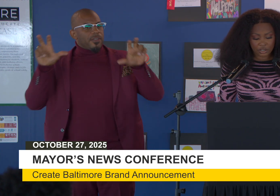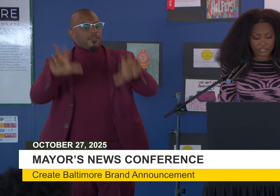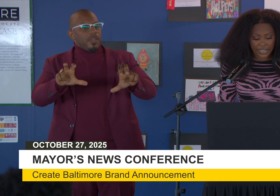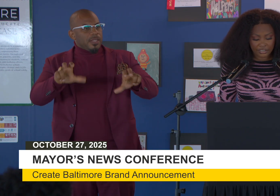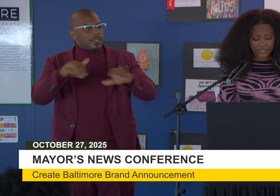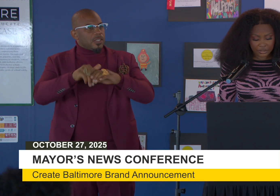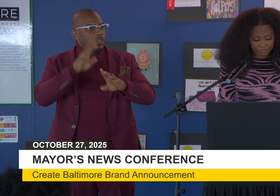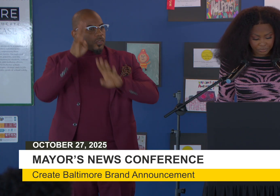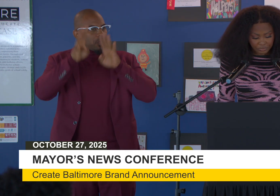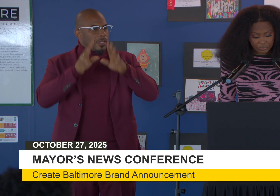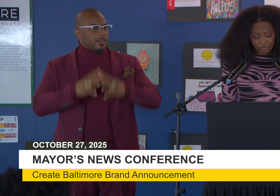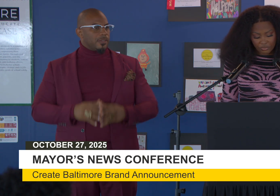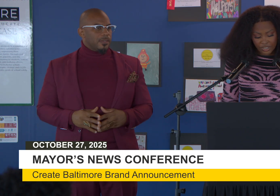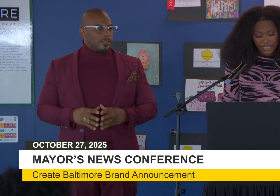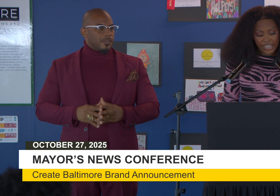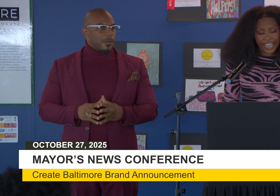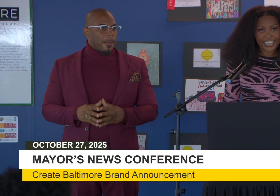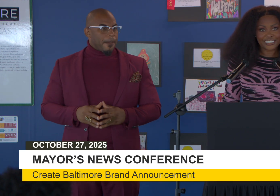in creatives.